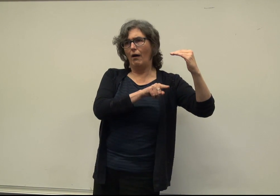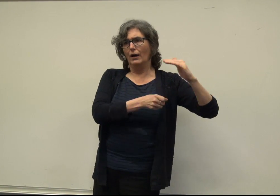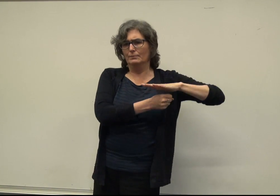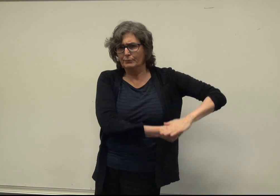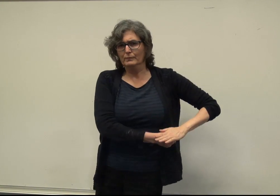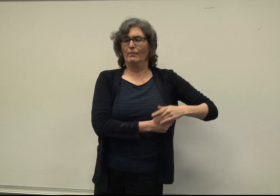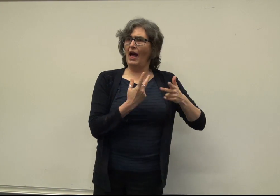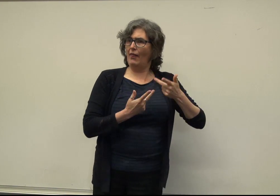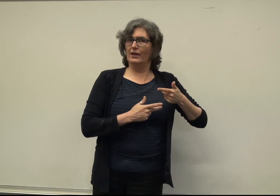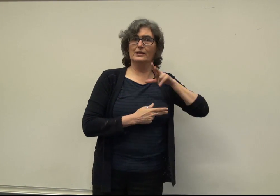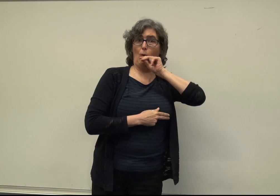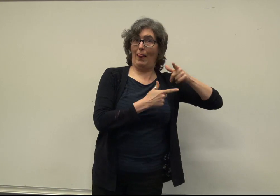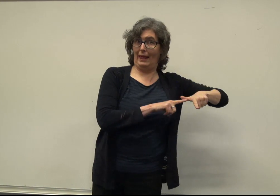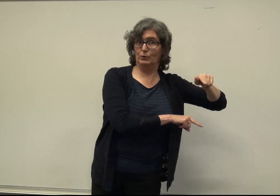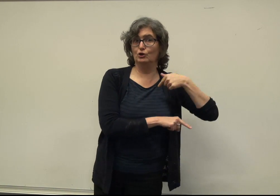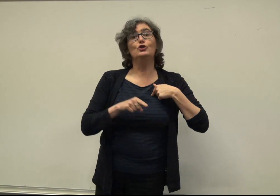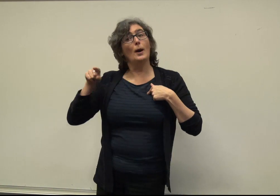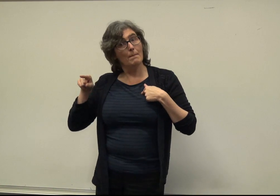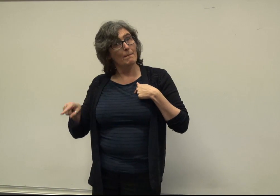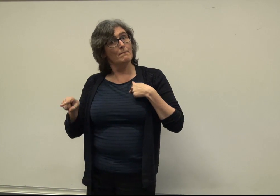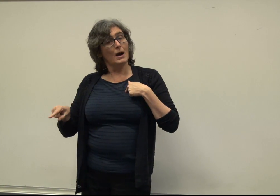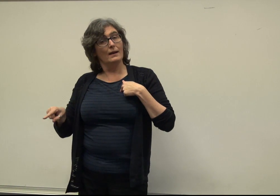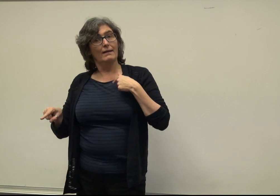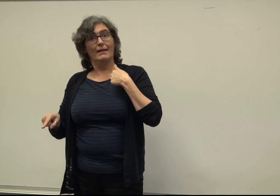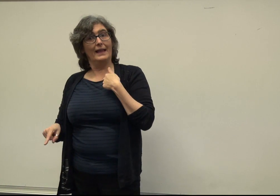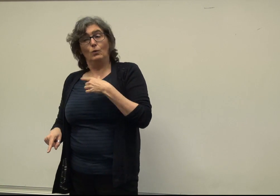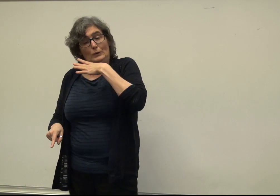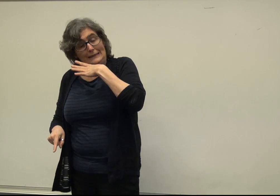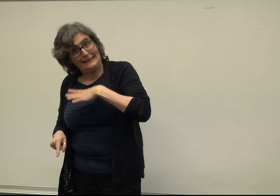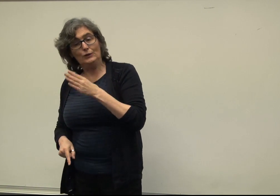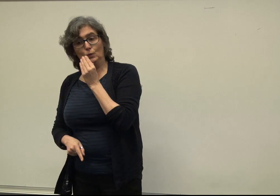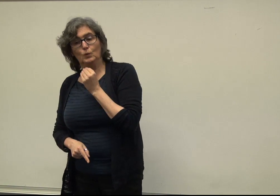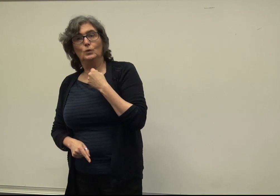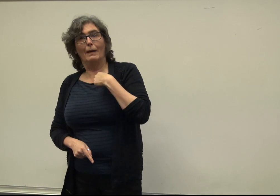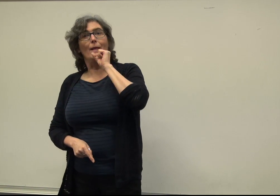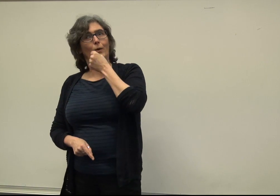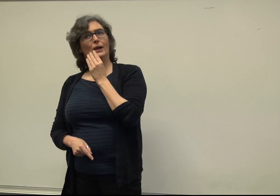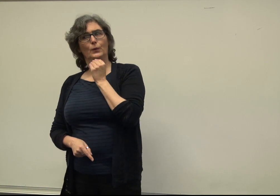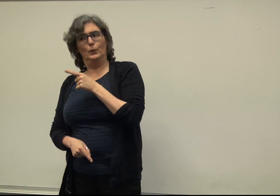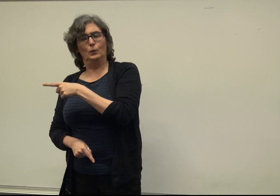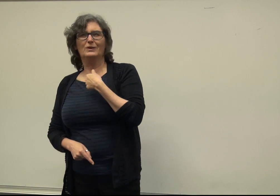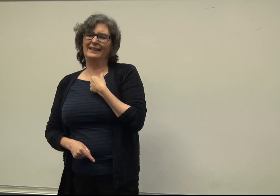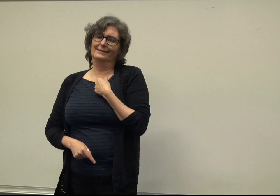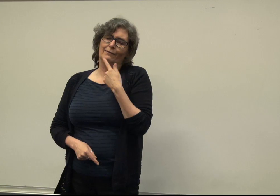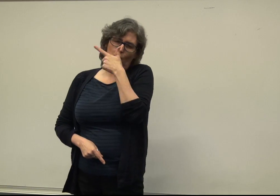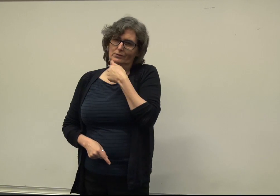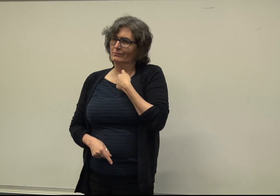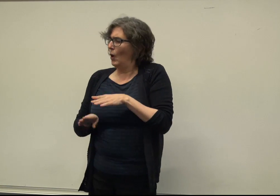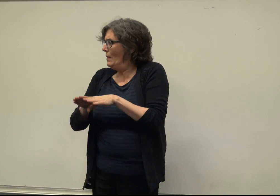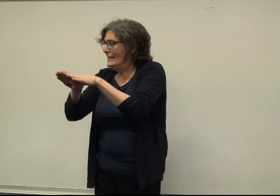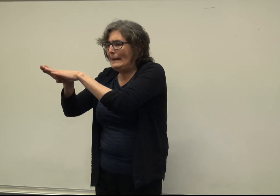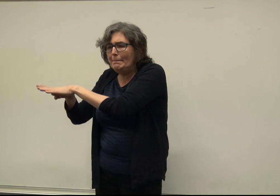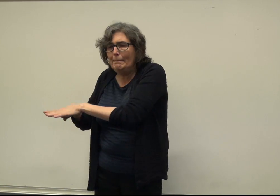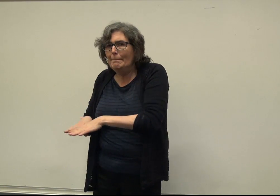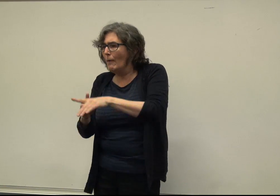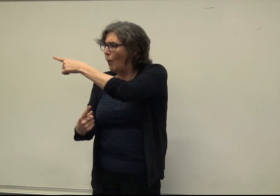we need more research. Clearly, there is a lot of variation in individual experiences of bimodal bilingualism, as